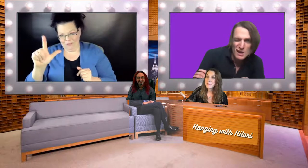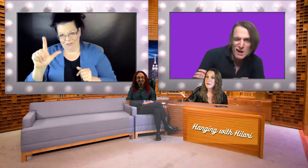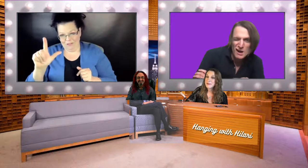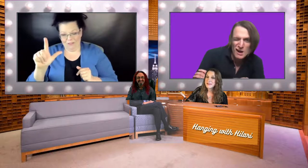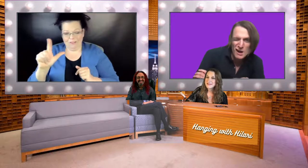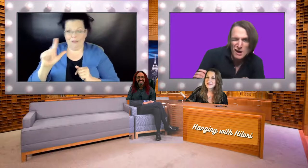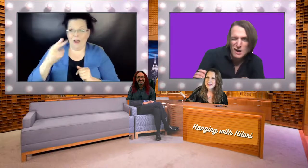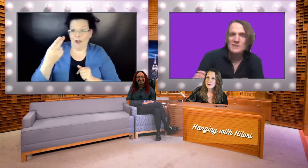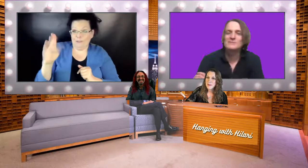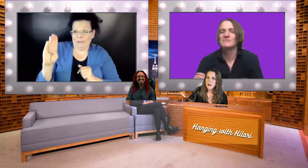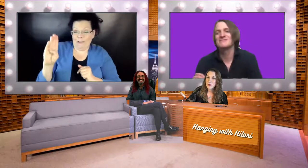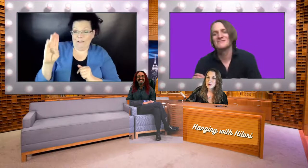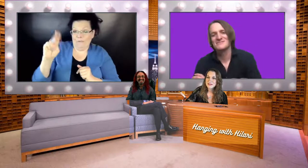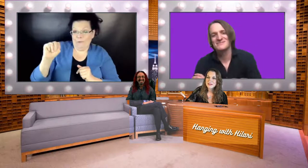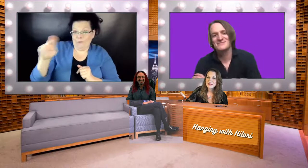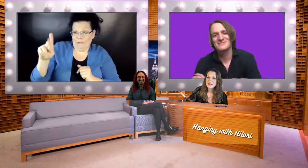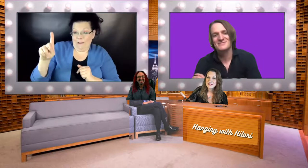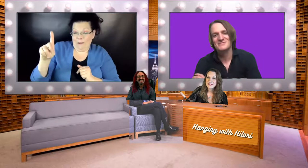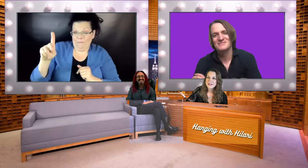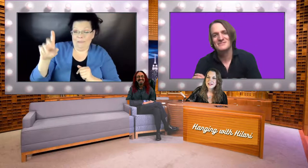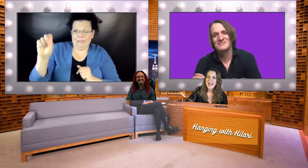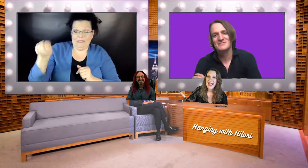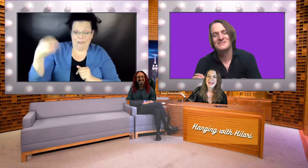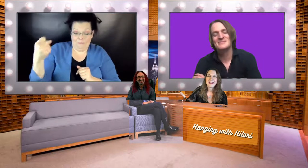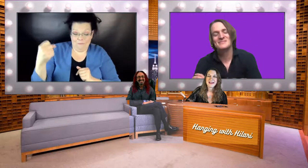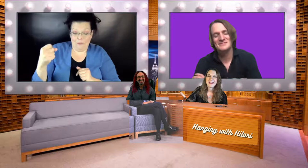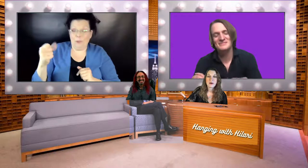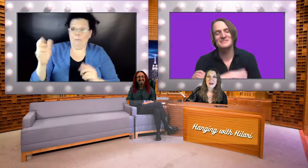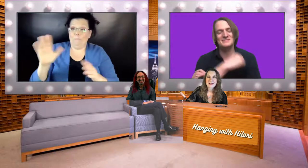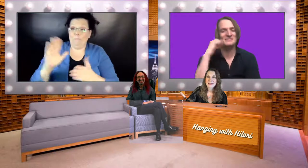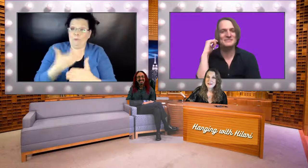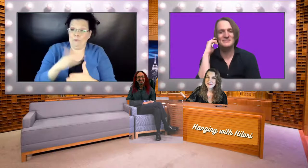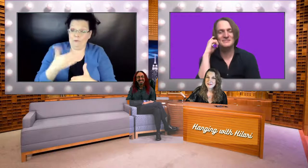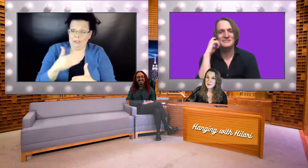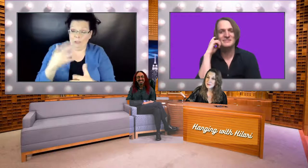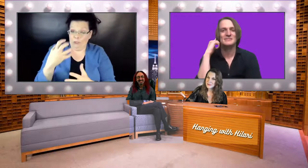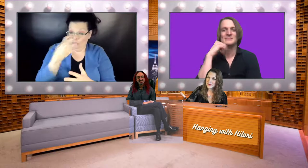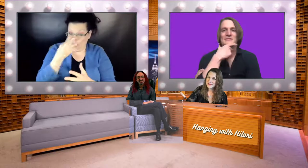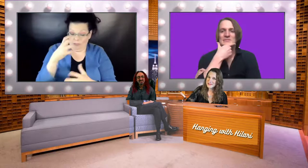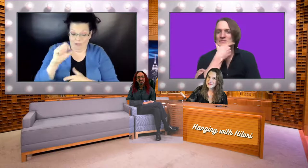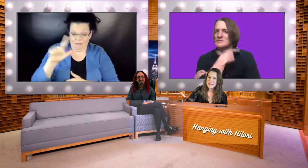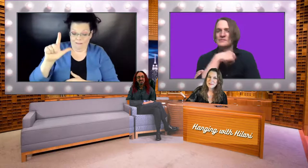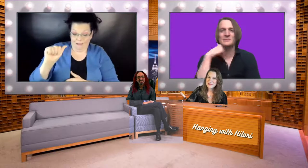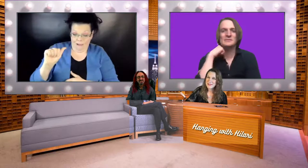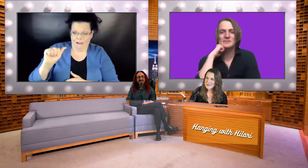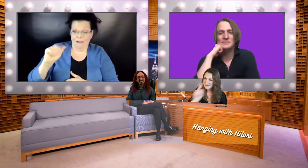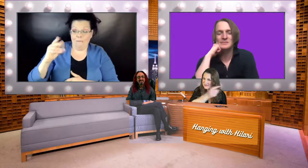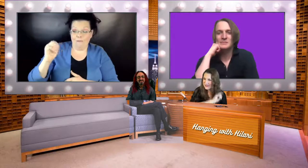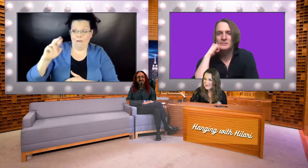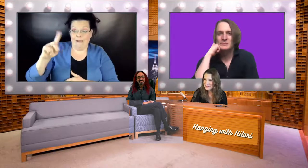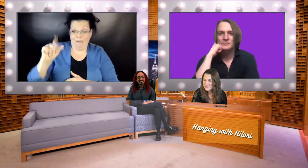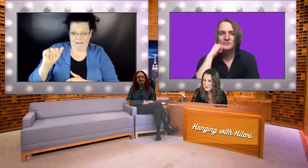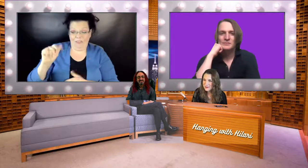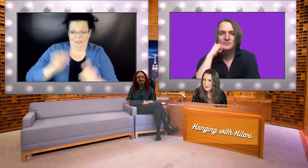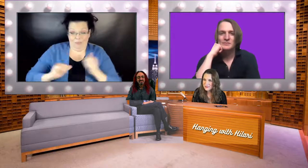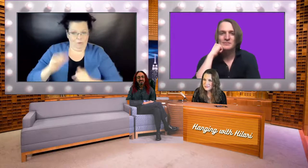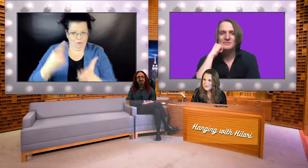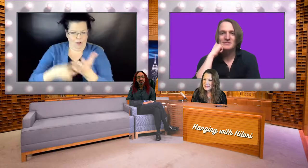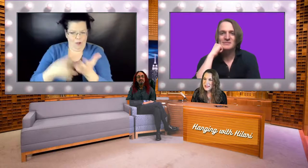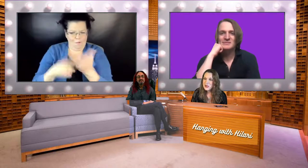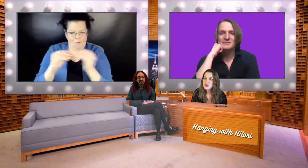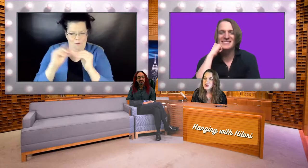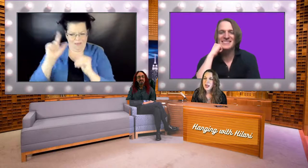at both the Sacramento Music Circus, and La Mirada Theater, which we are going to talk about that also as